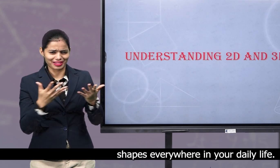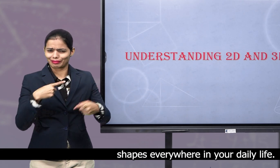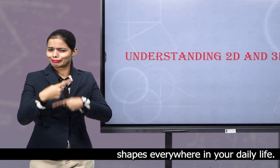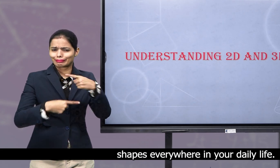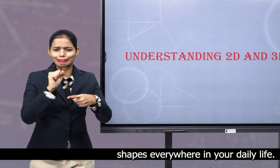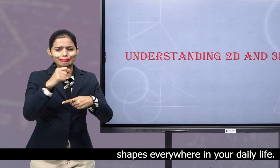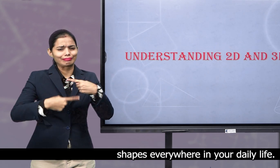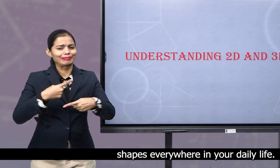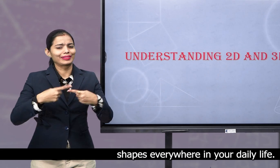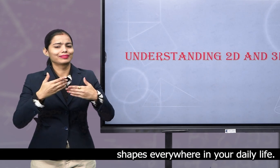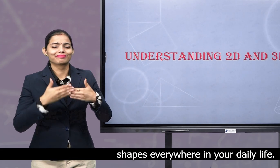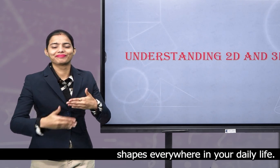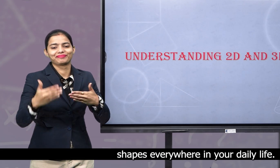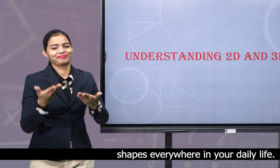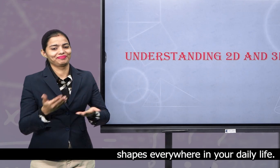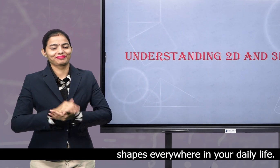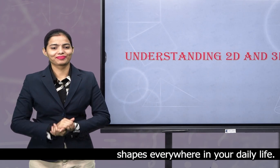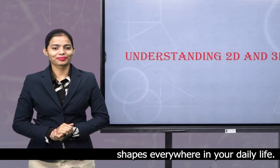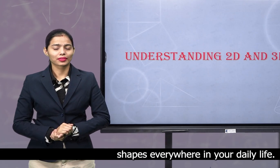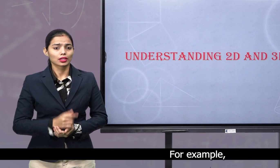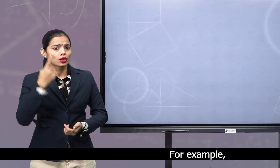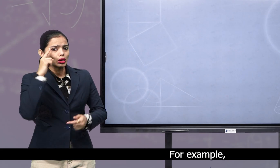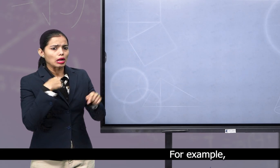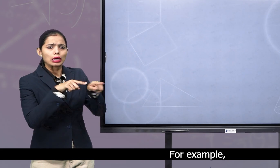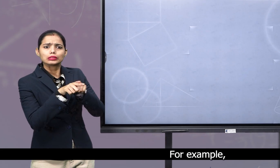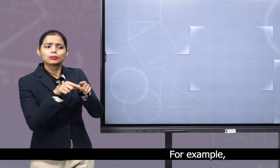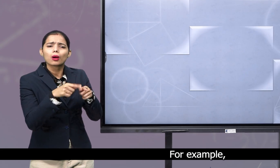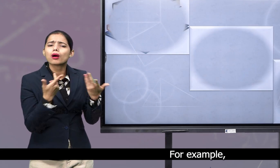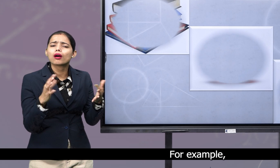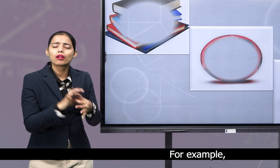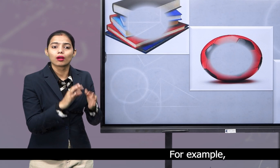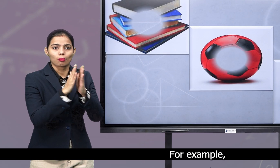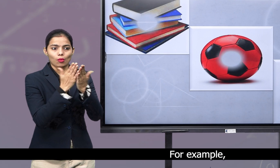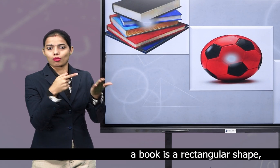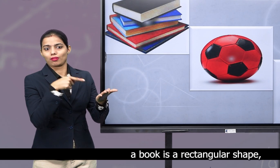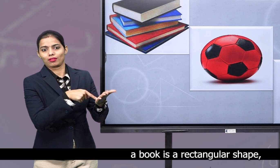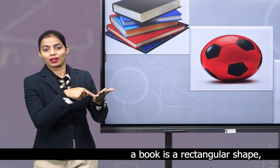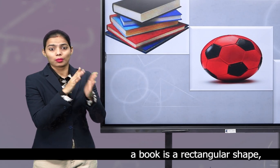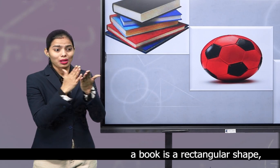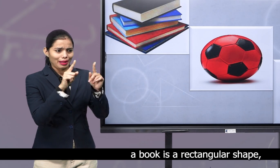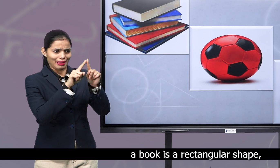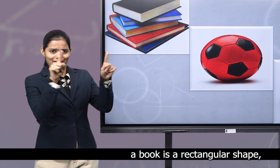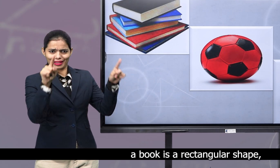in your daily life. For example, a book is a rectangular